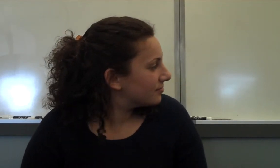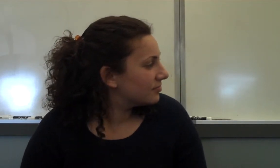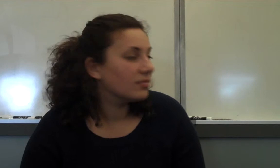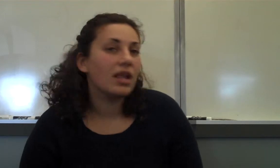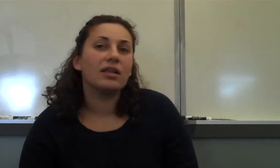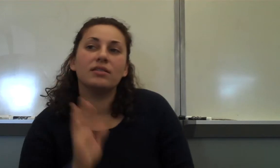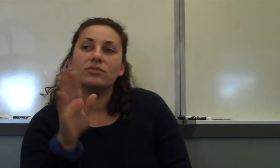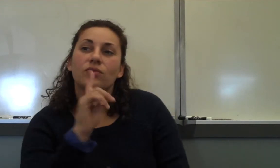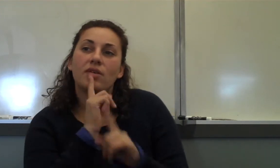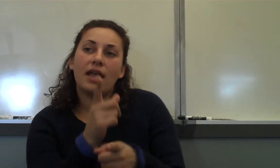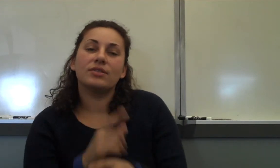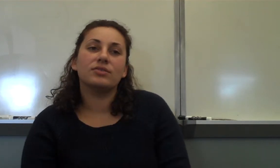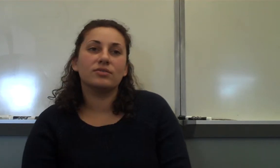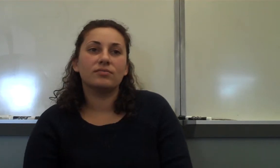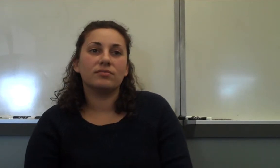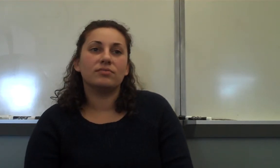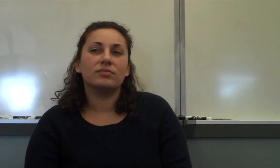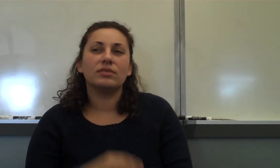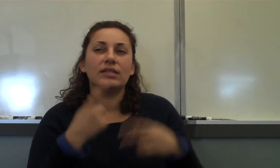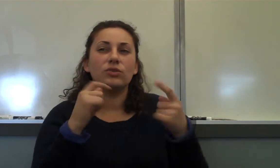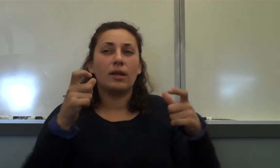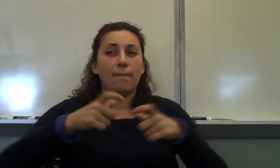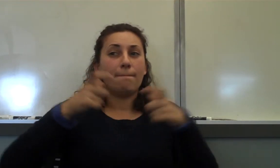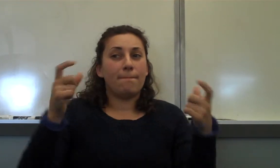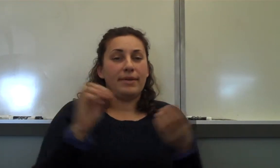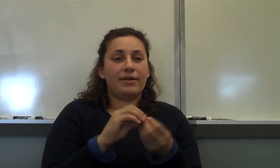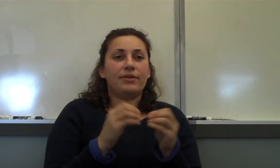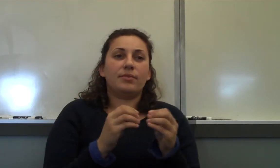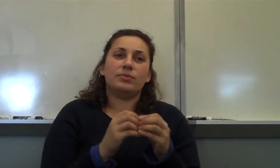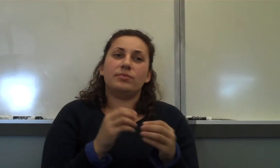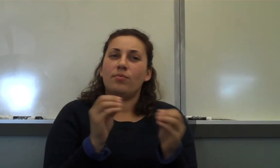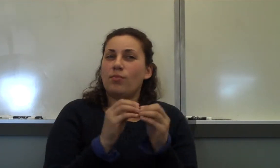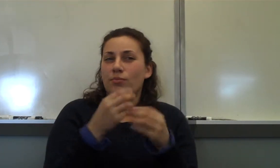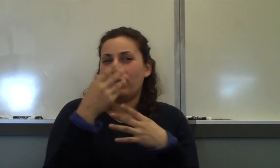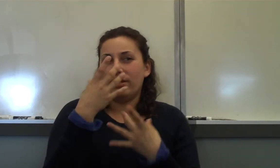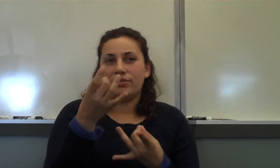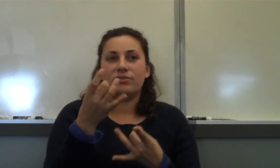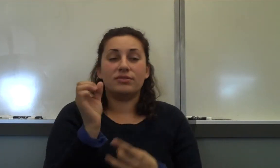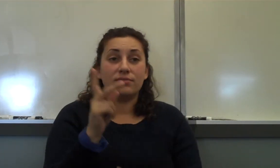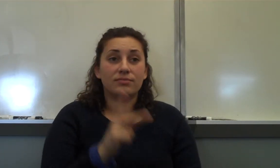All right, let's do some bigger ones, more interesting ones, so to speak.